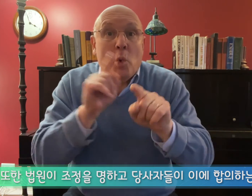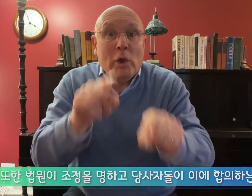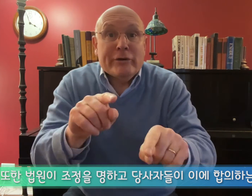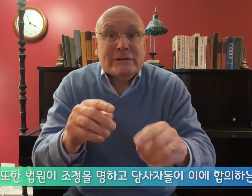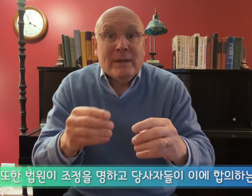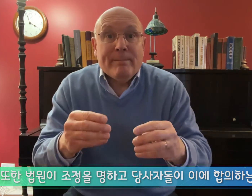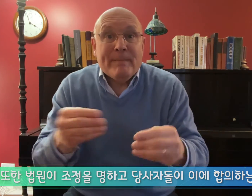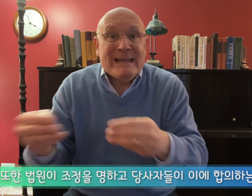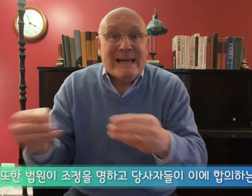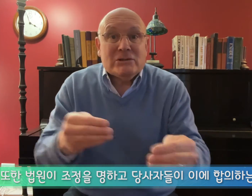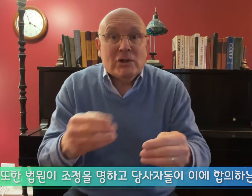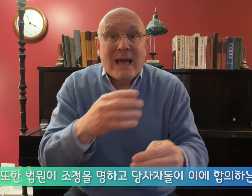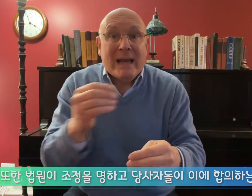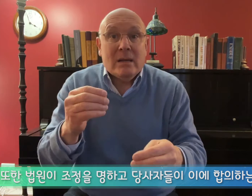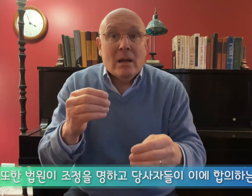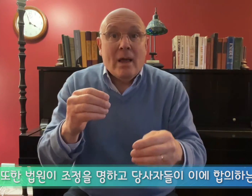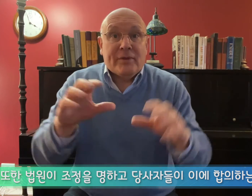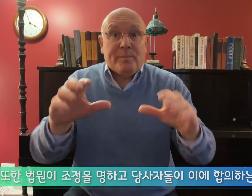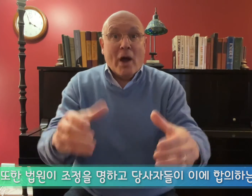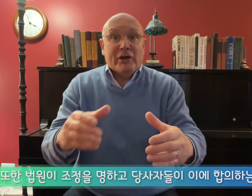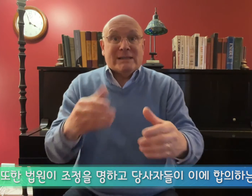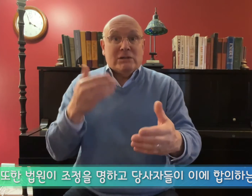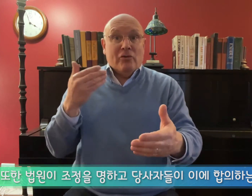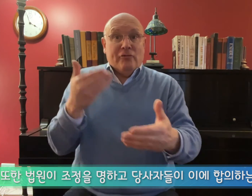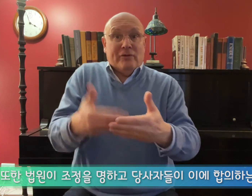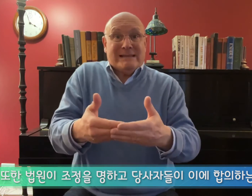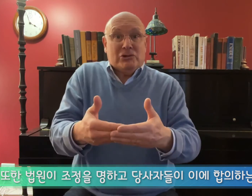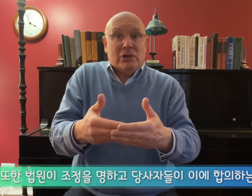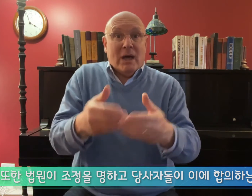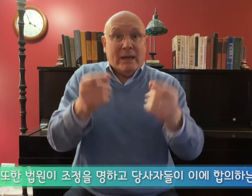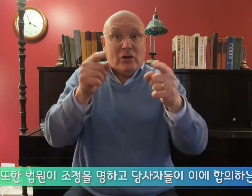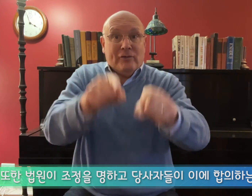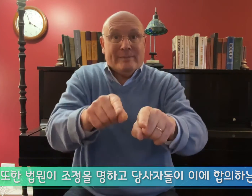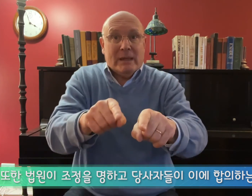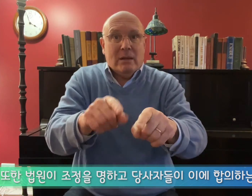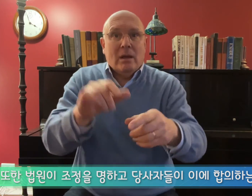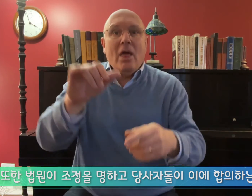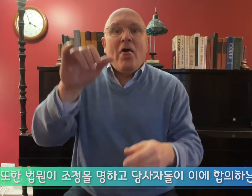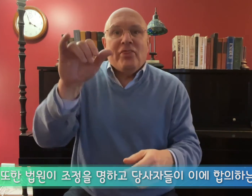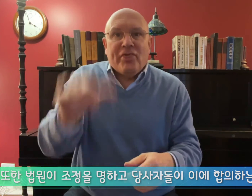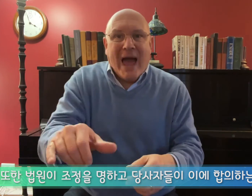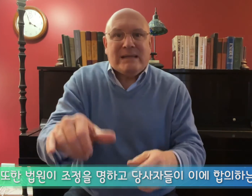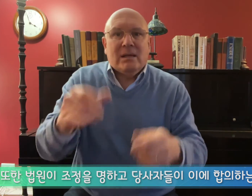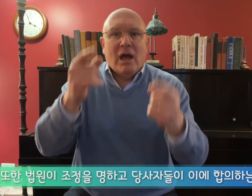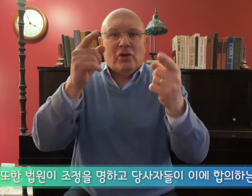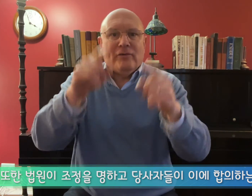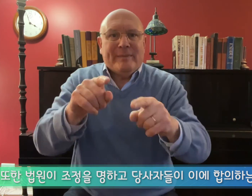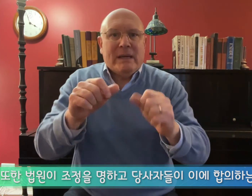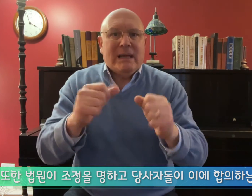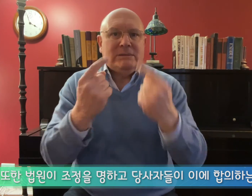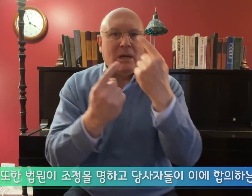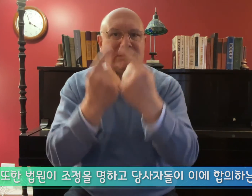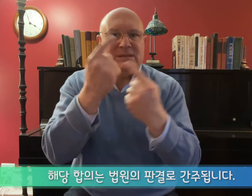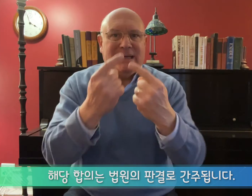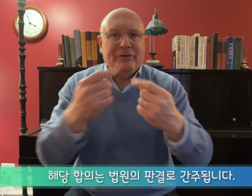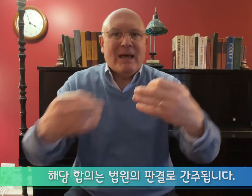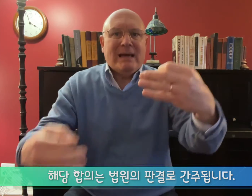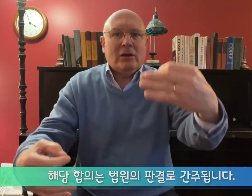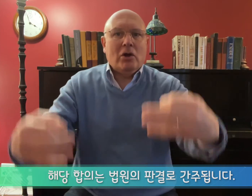Also, if a court orders mediation and the parties reach an agreement, that agreement